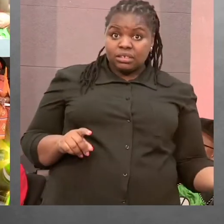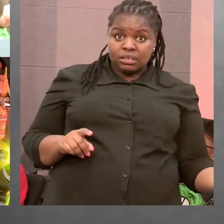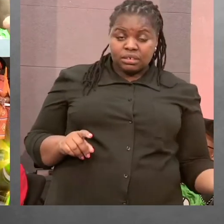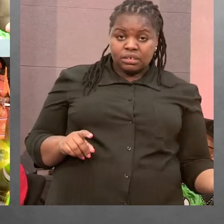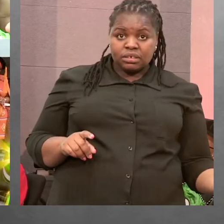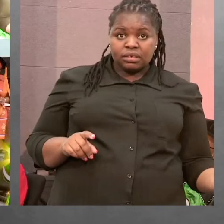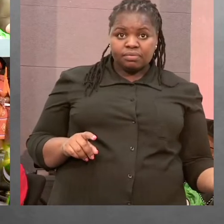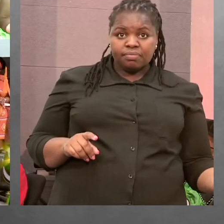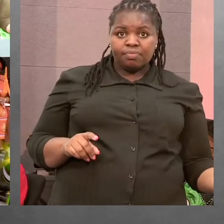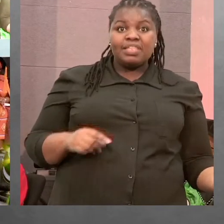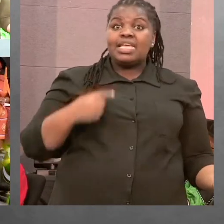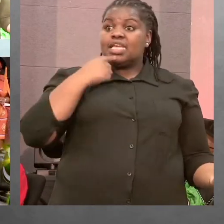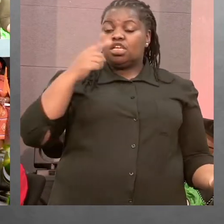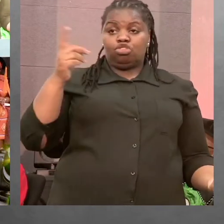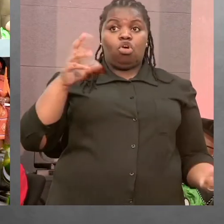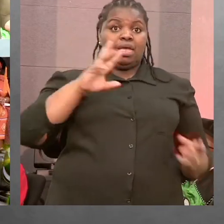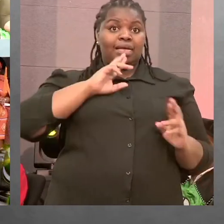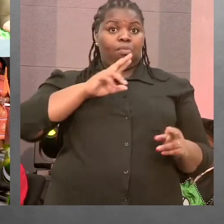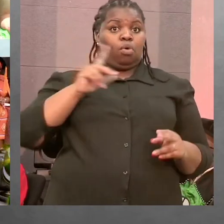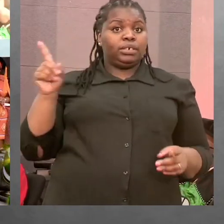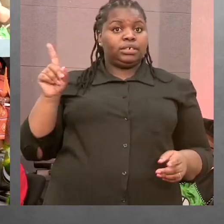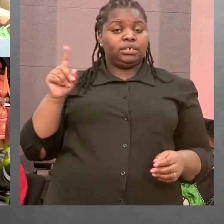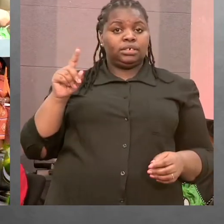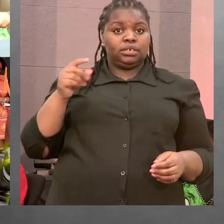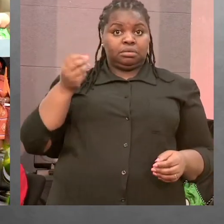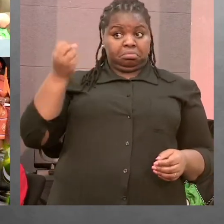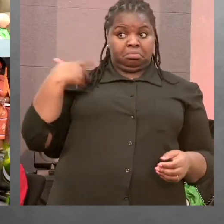IPELS report itsho,